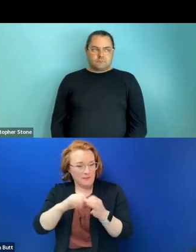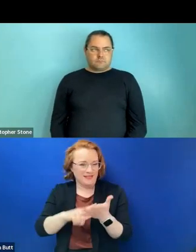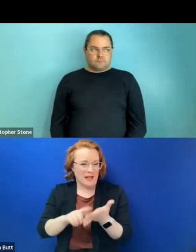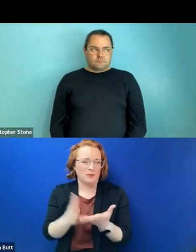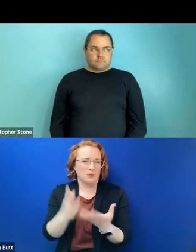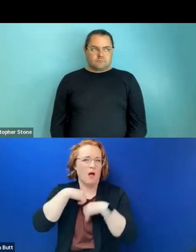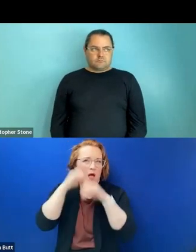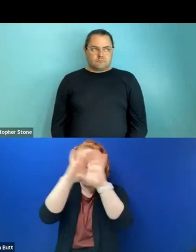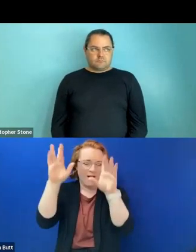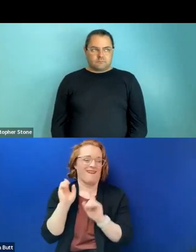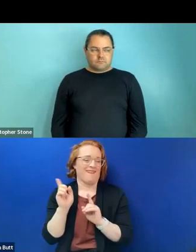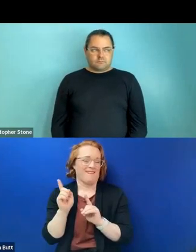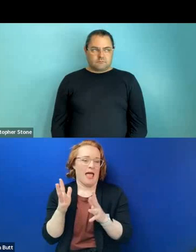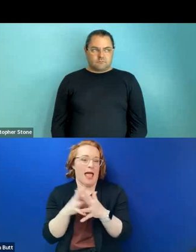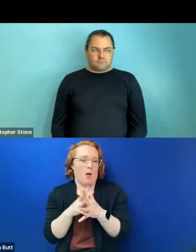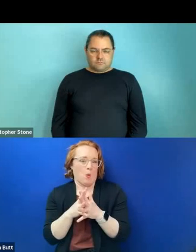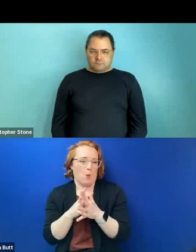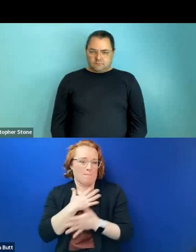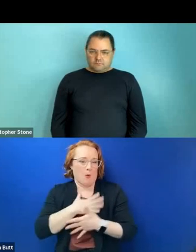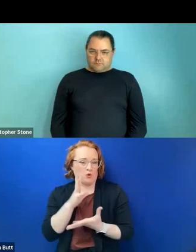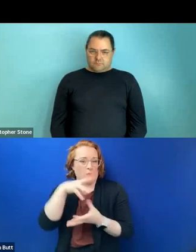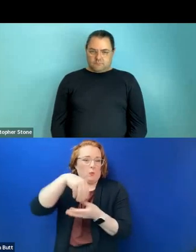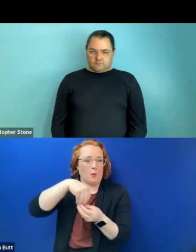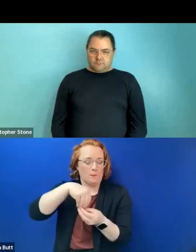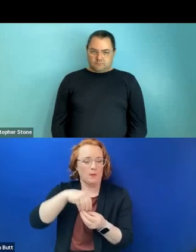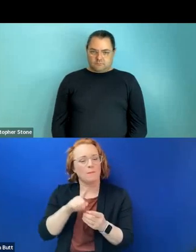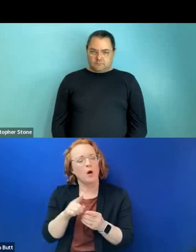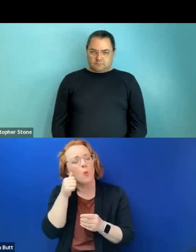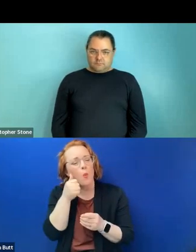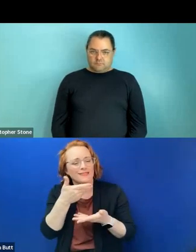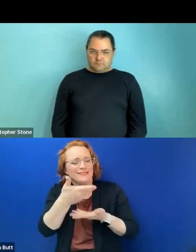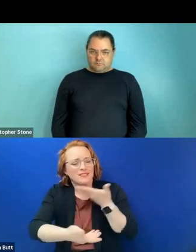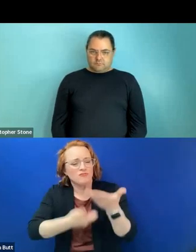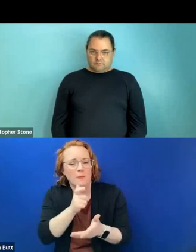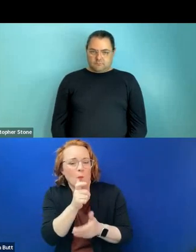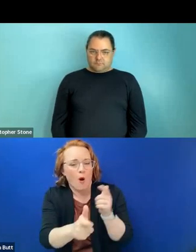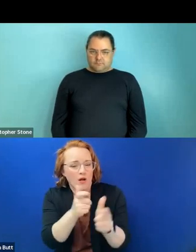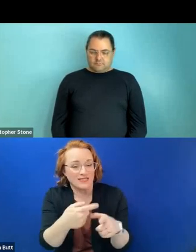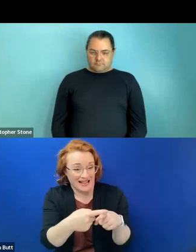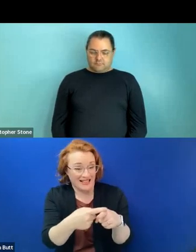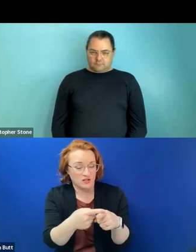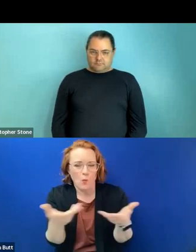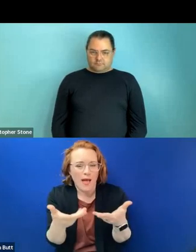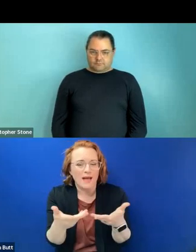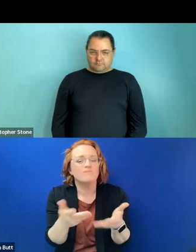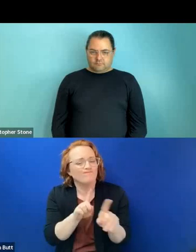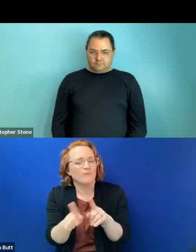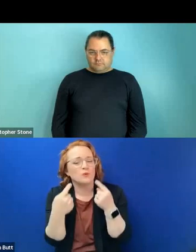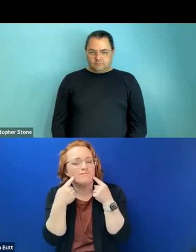it more. But basically, the adjectives that we use in English are on the face most of the